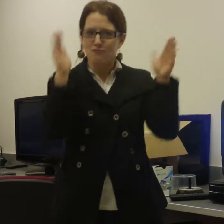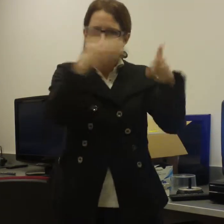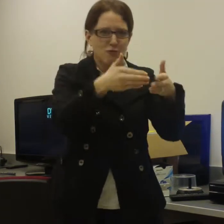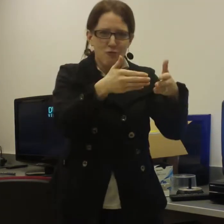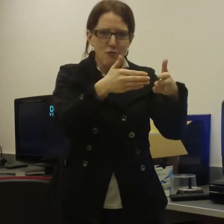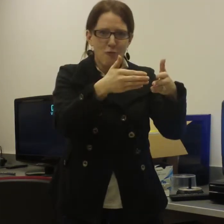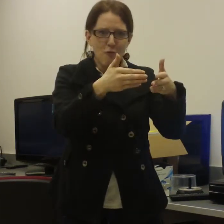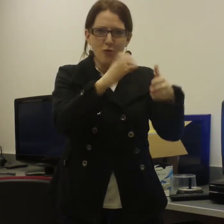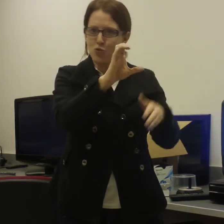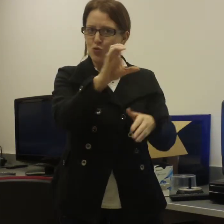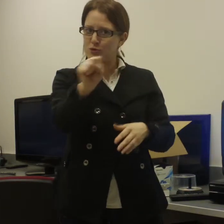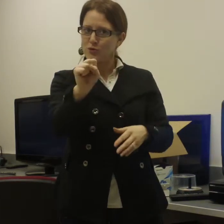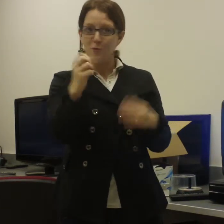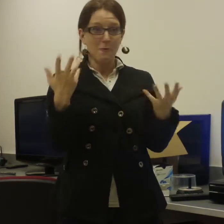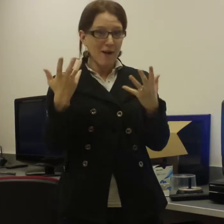heart.